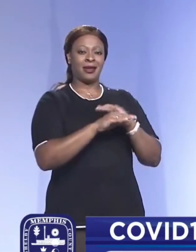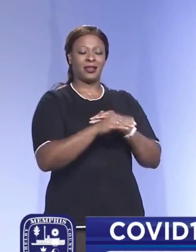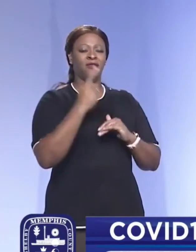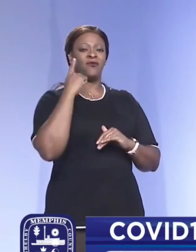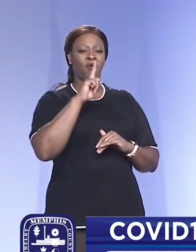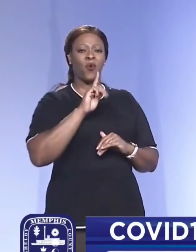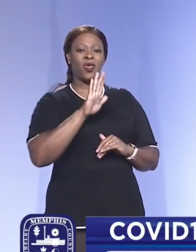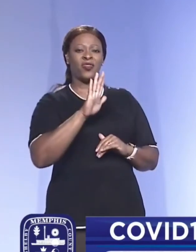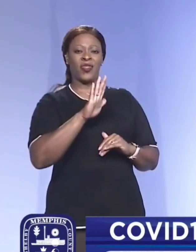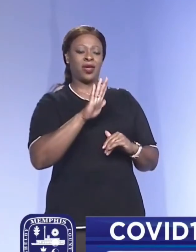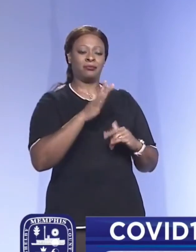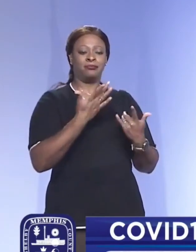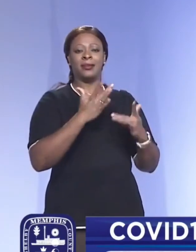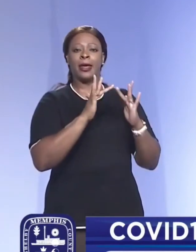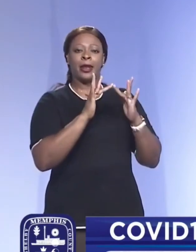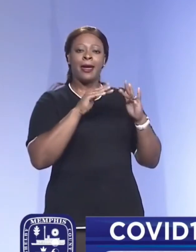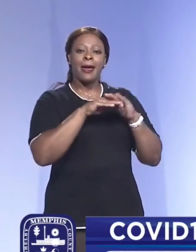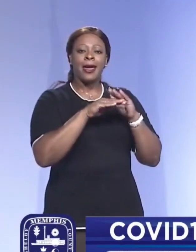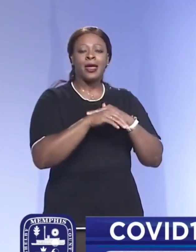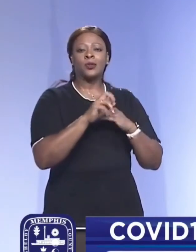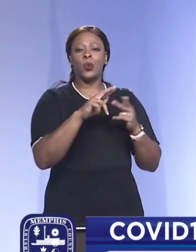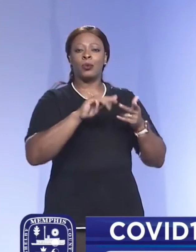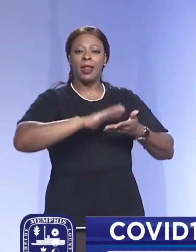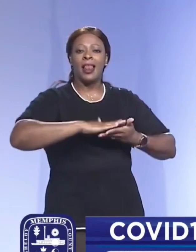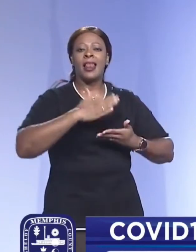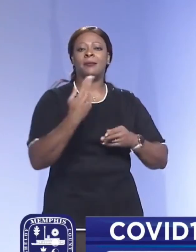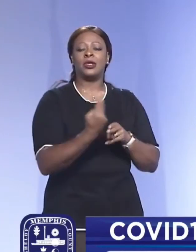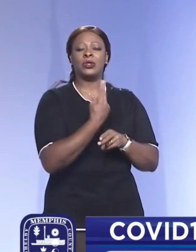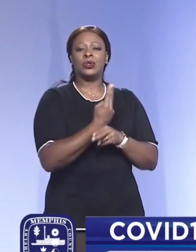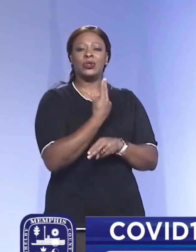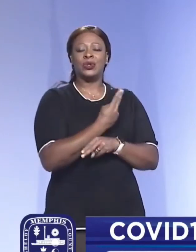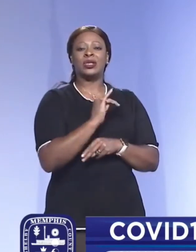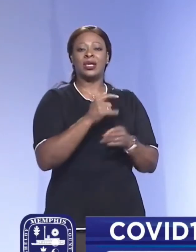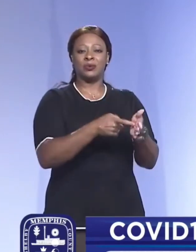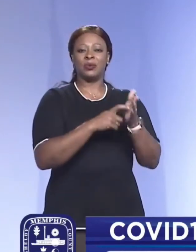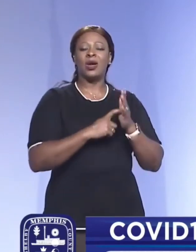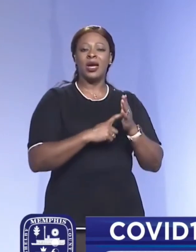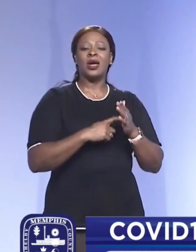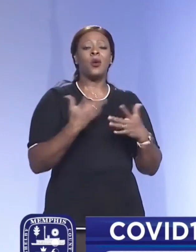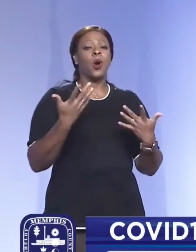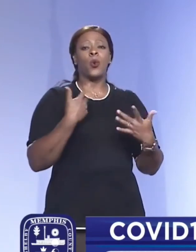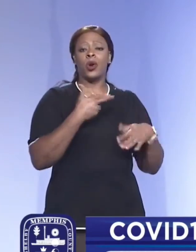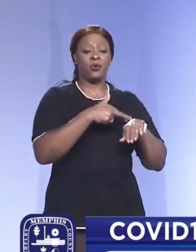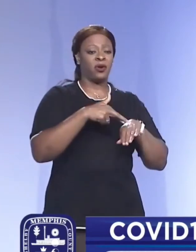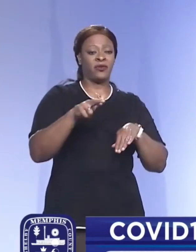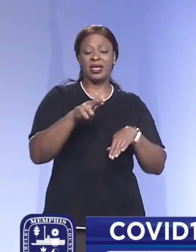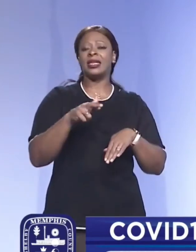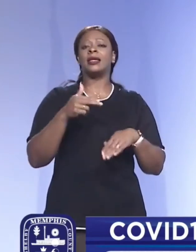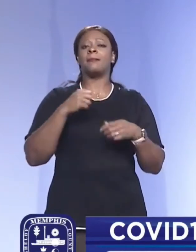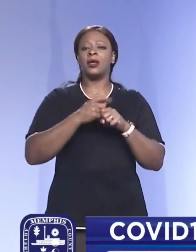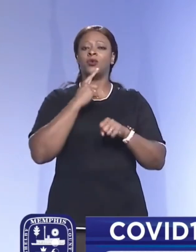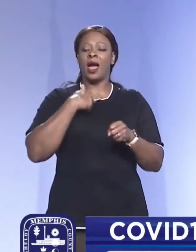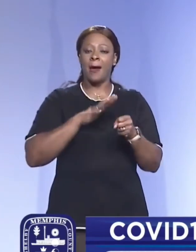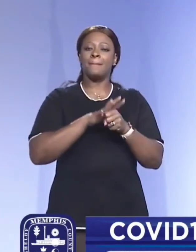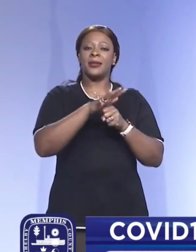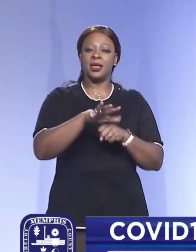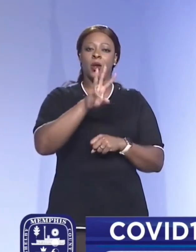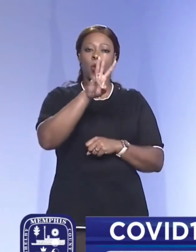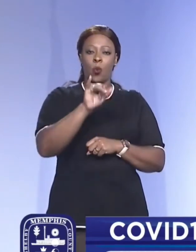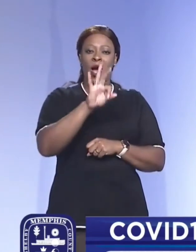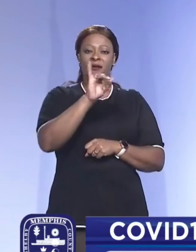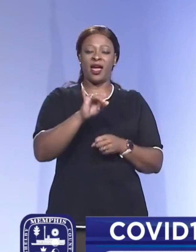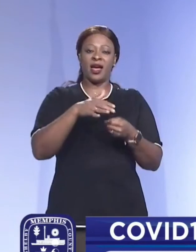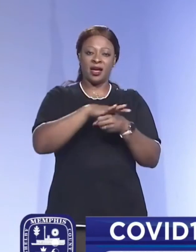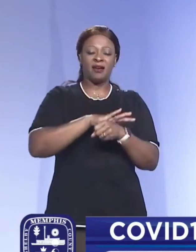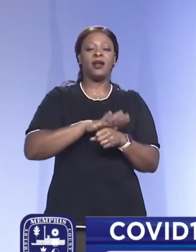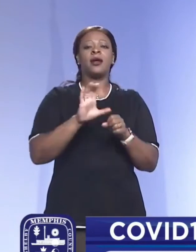infrastructure that's required, and what we're really referencing there is adequate Wi-Fi coverage,